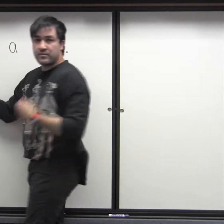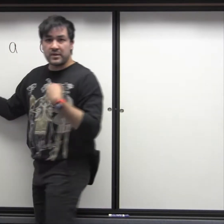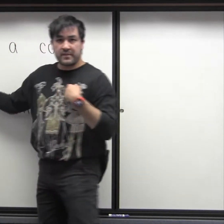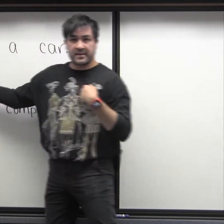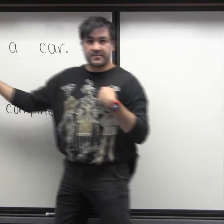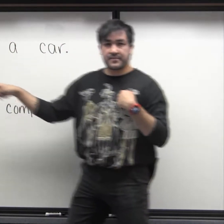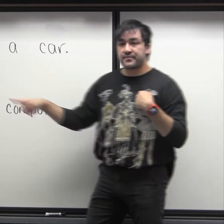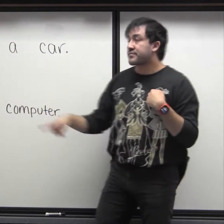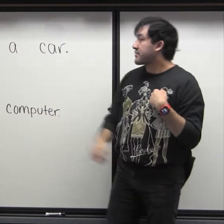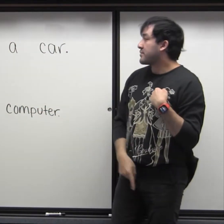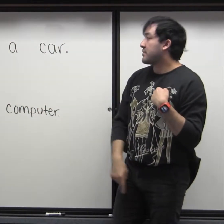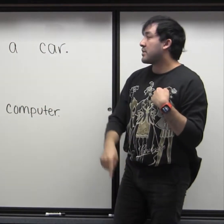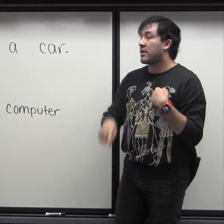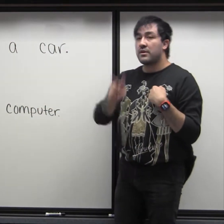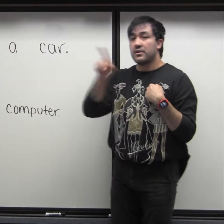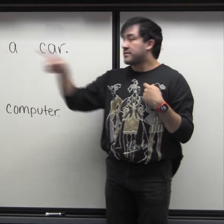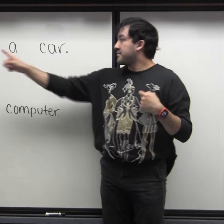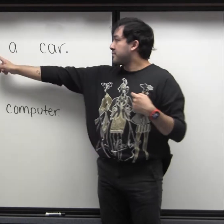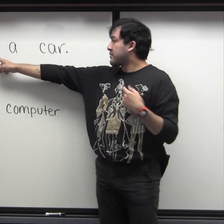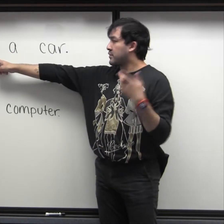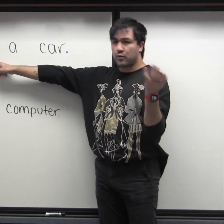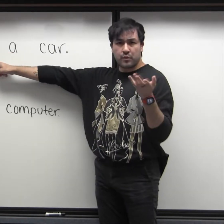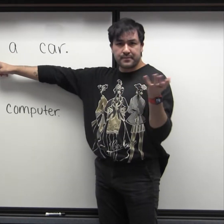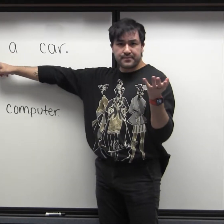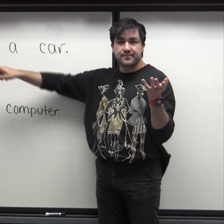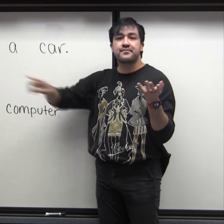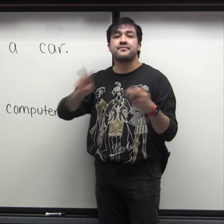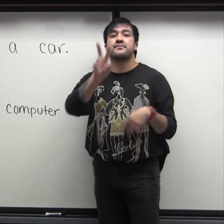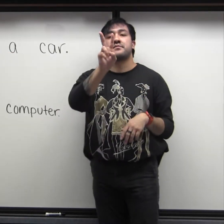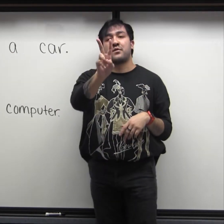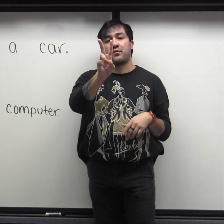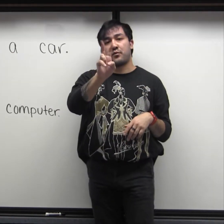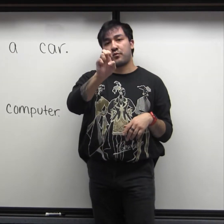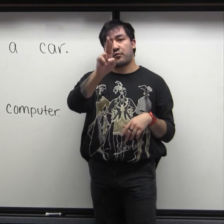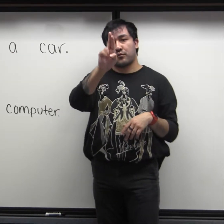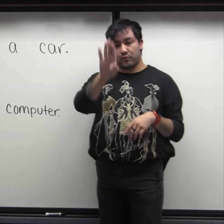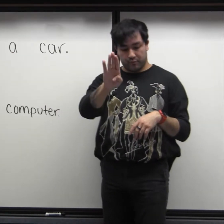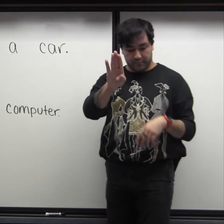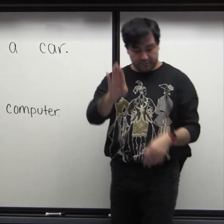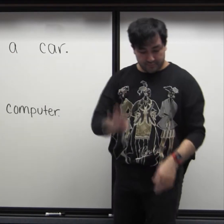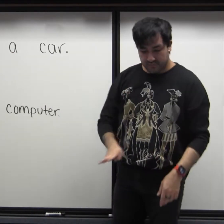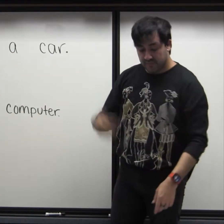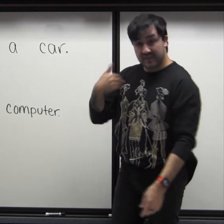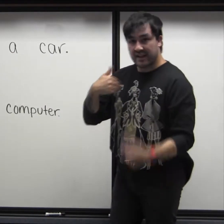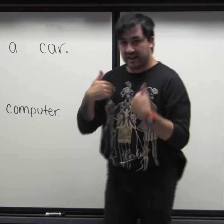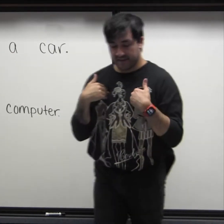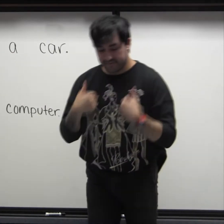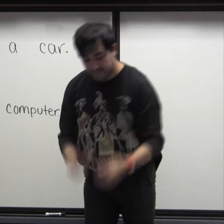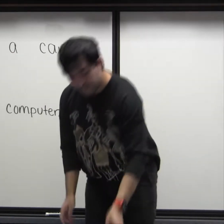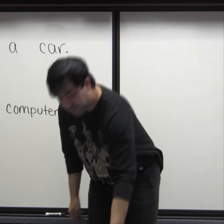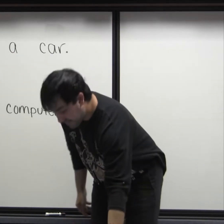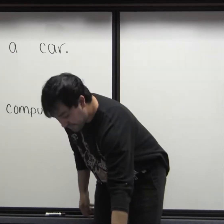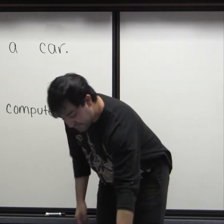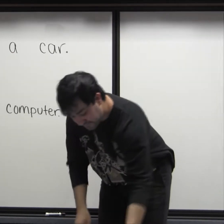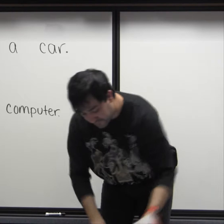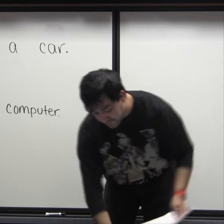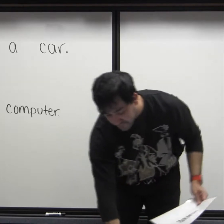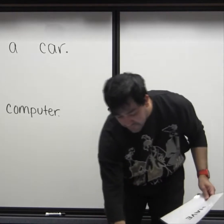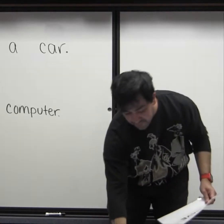translation, IX colon and parentheses the word self. The second word in this is a verb,